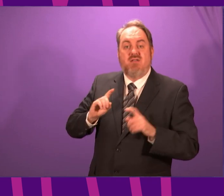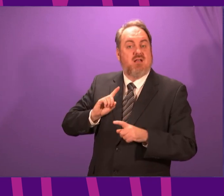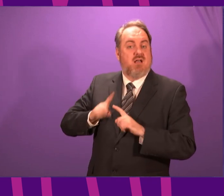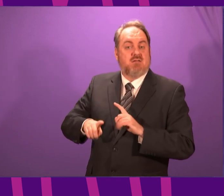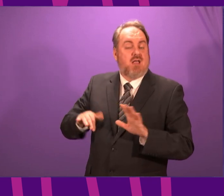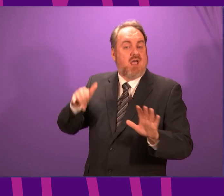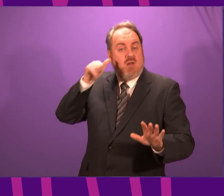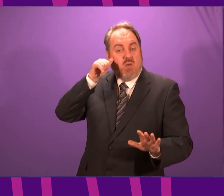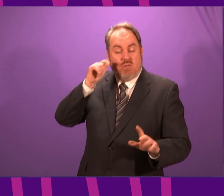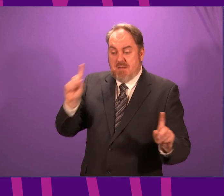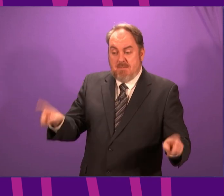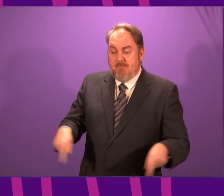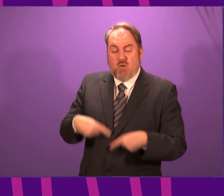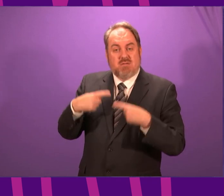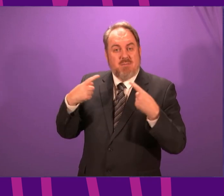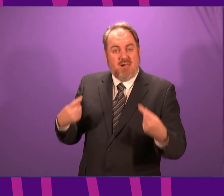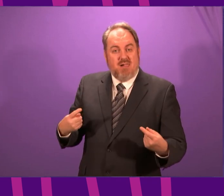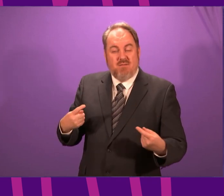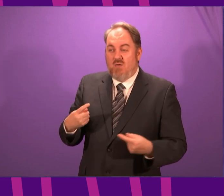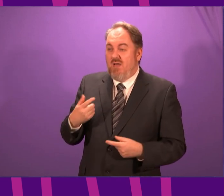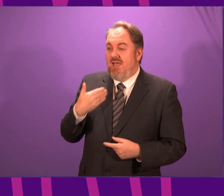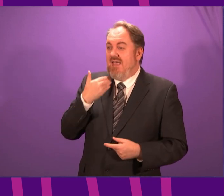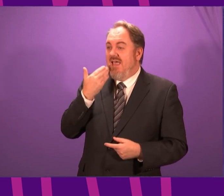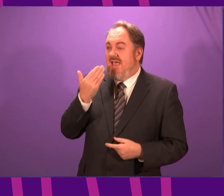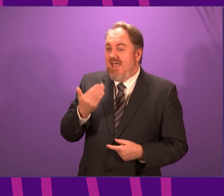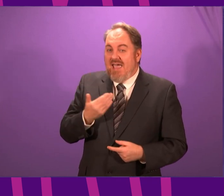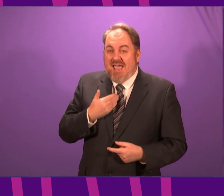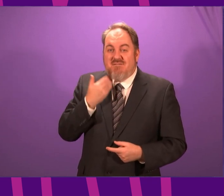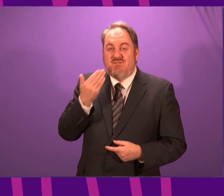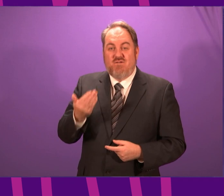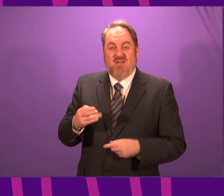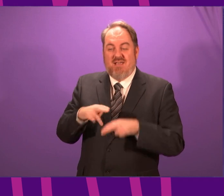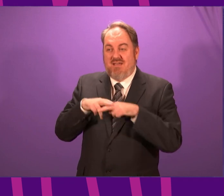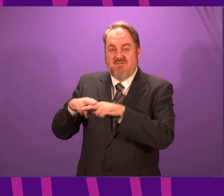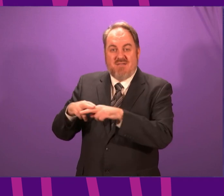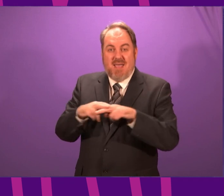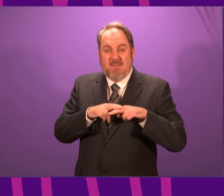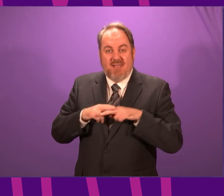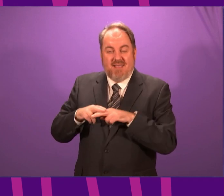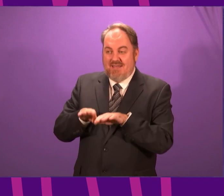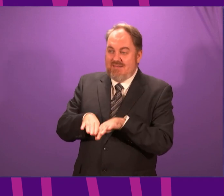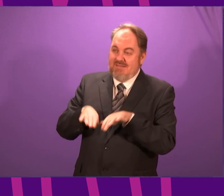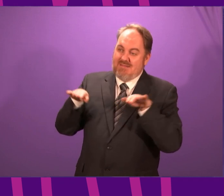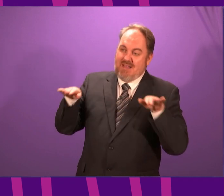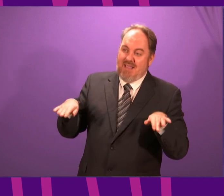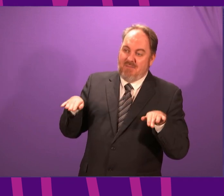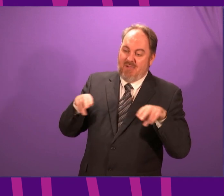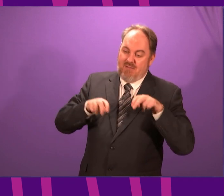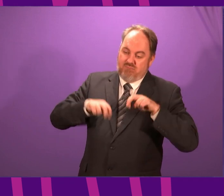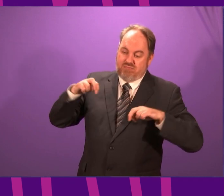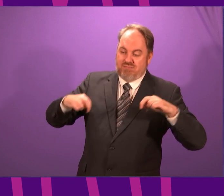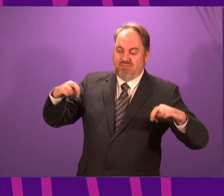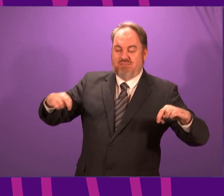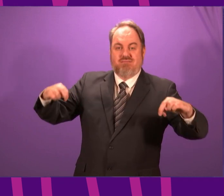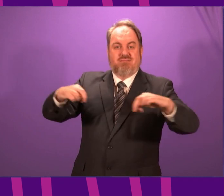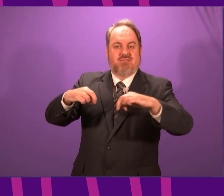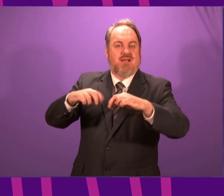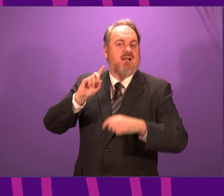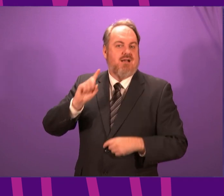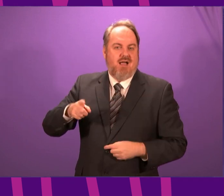is impossible for every seat normally taken at the family table to be filled this Christmas, but nobody should have to sit